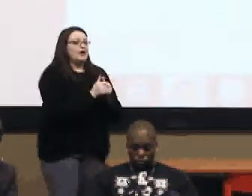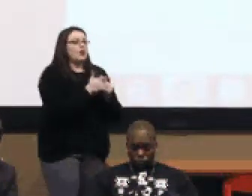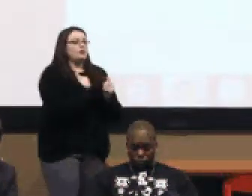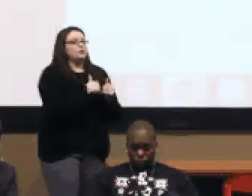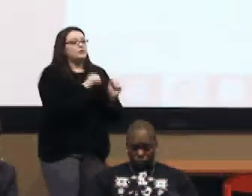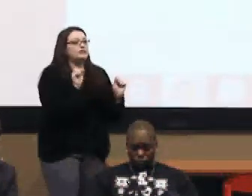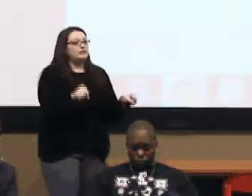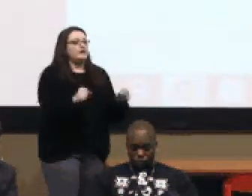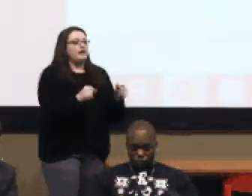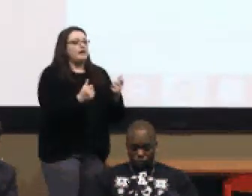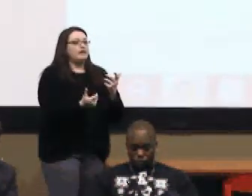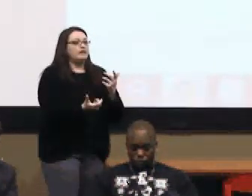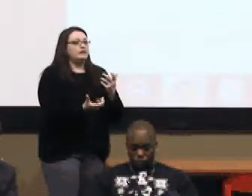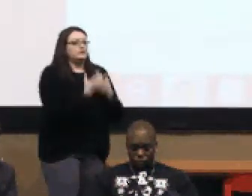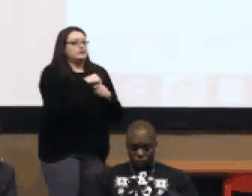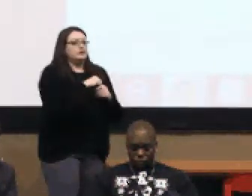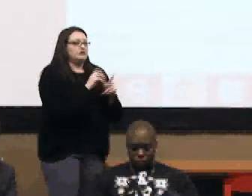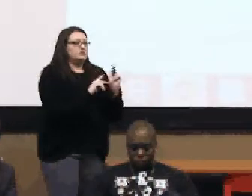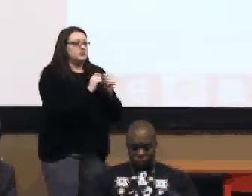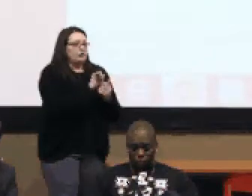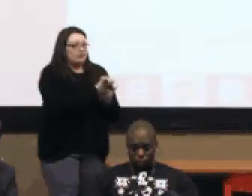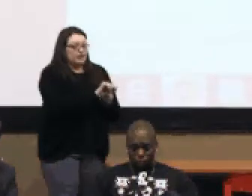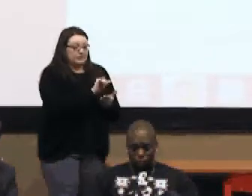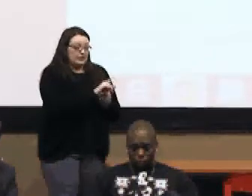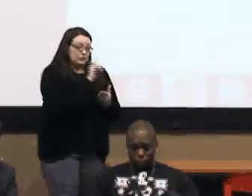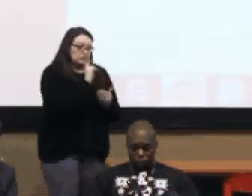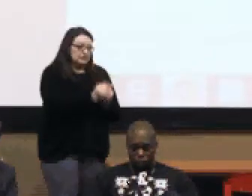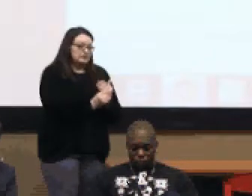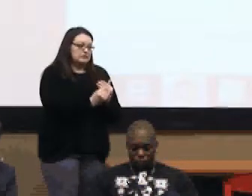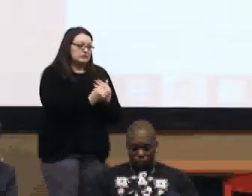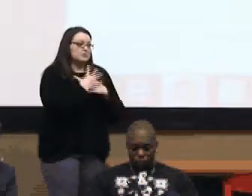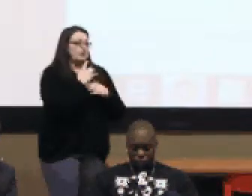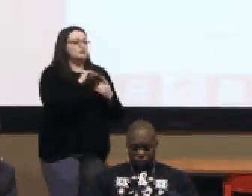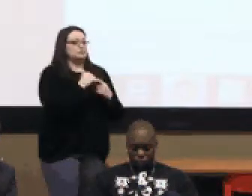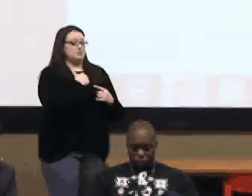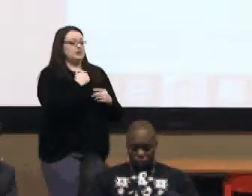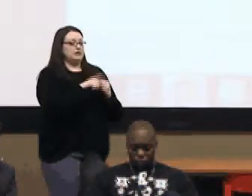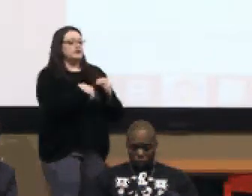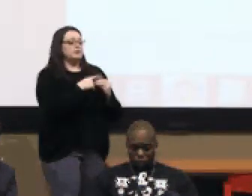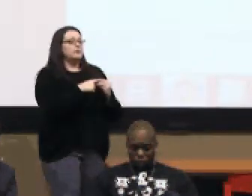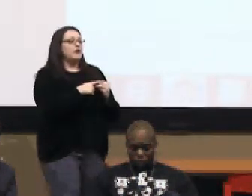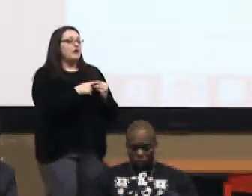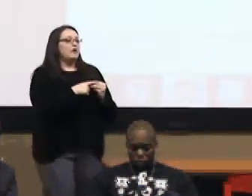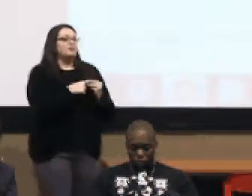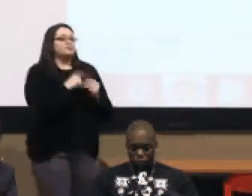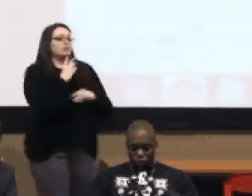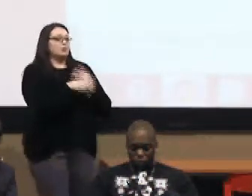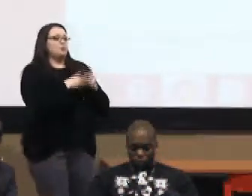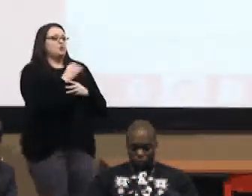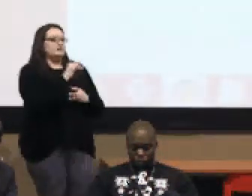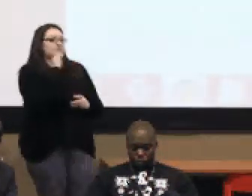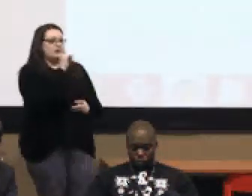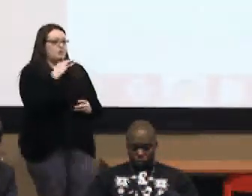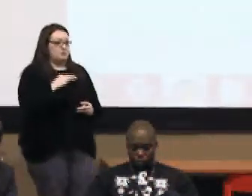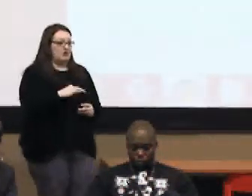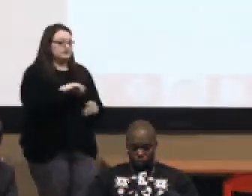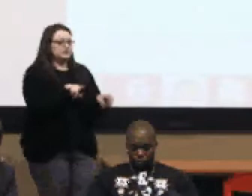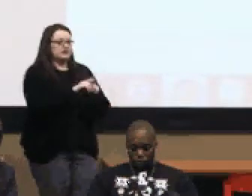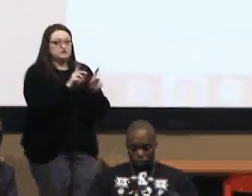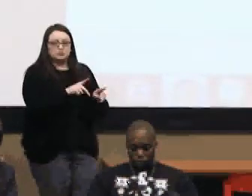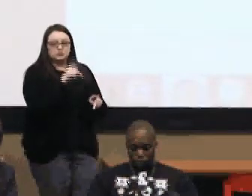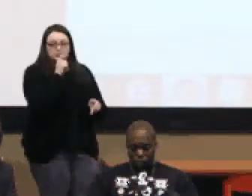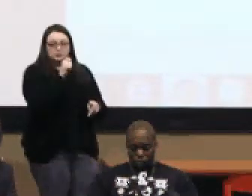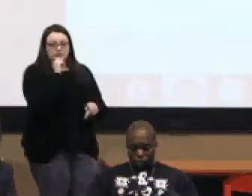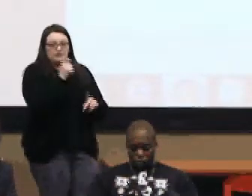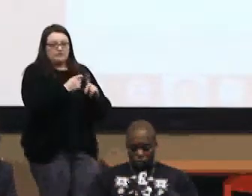to engage people with that. And that's really inspiring to me about the world of nonprofits as someone who doesn't come